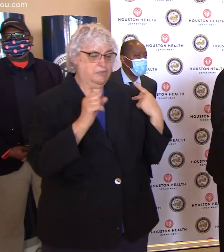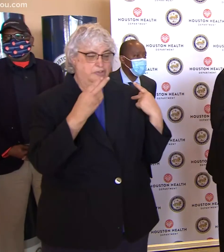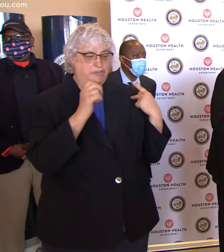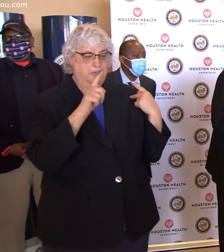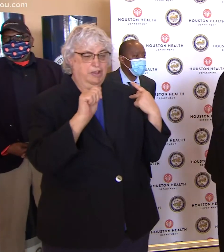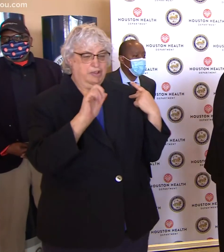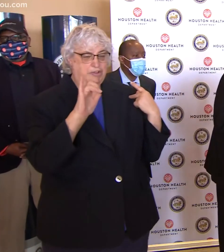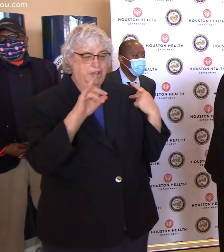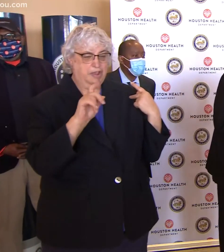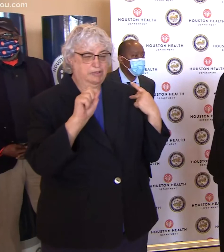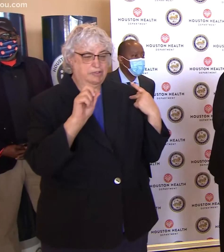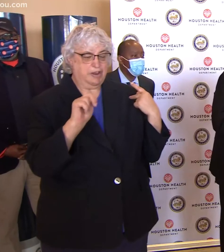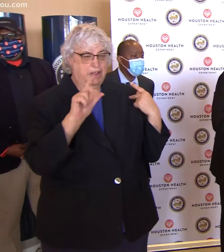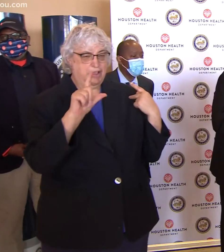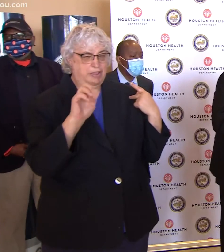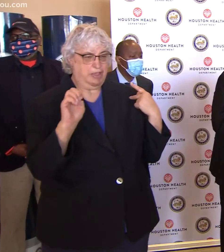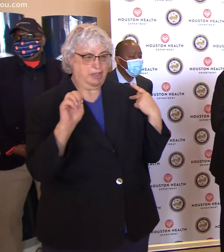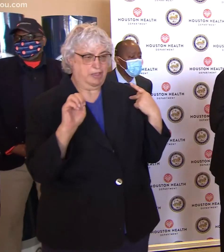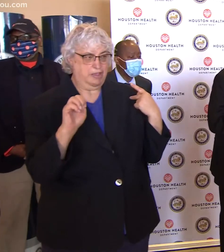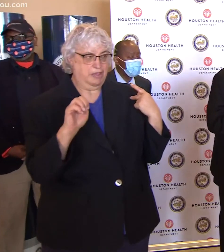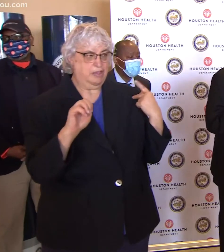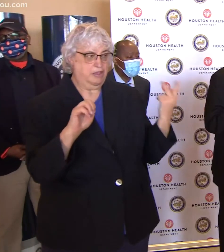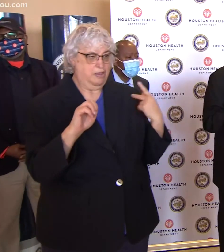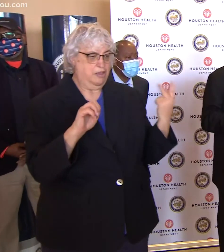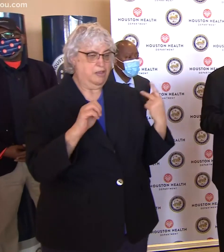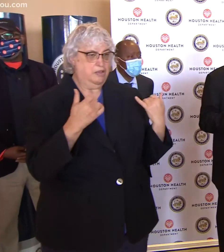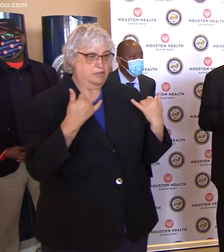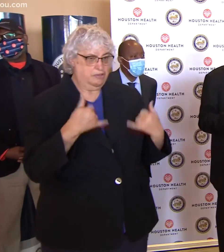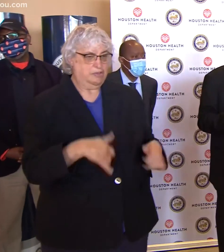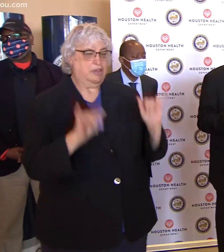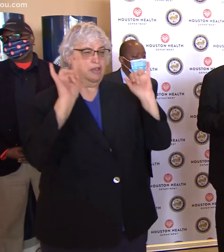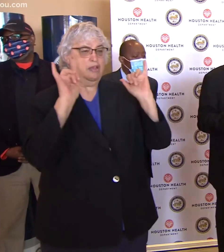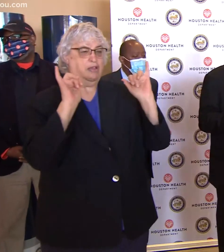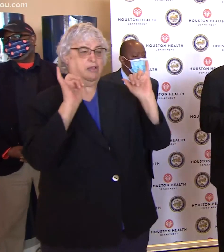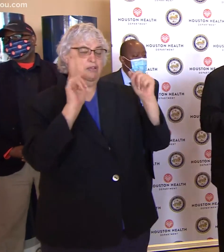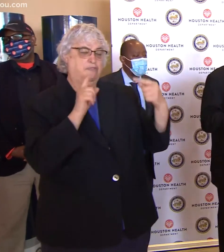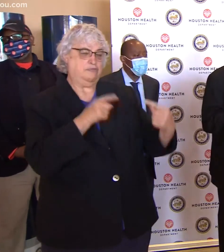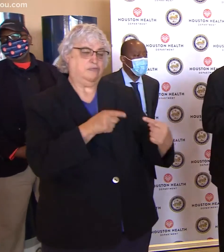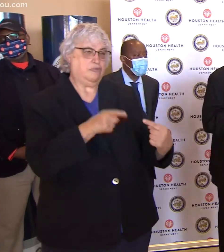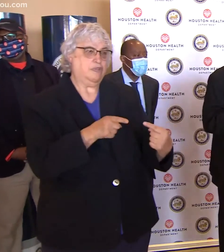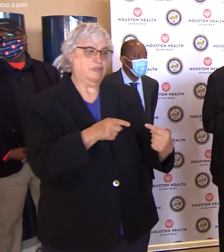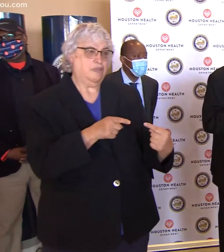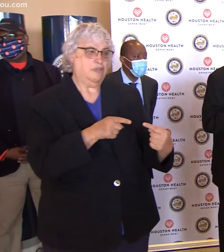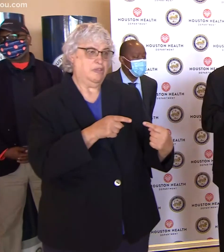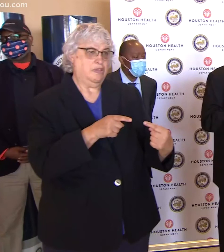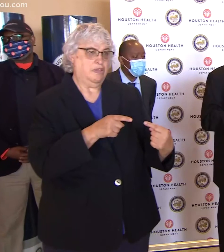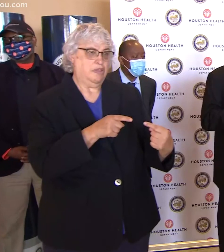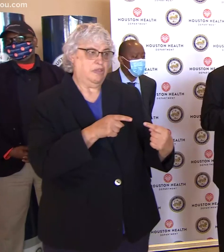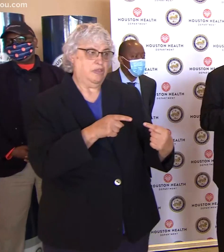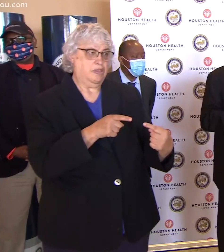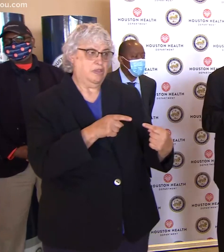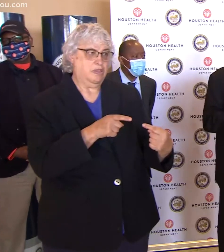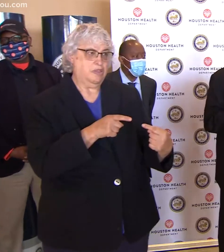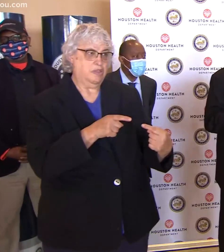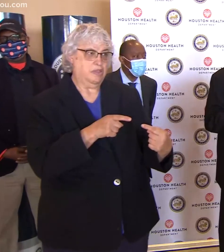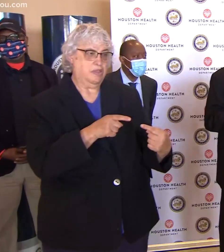Lee, is standing here next to me, and I think I can speak for her when I say we are both fighting to make sure we get